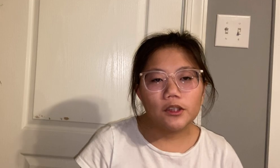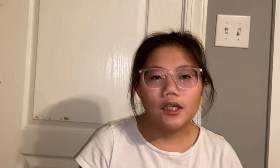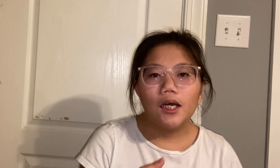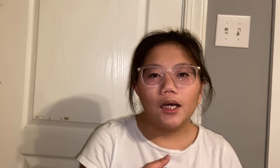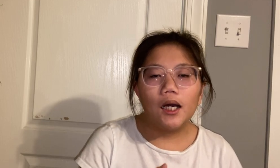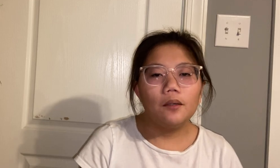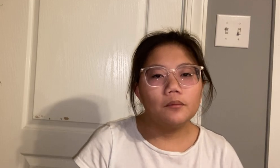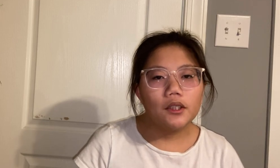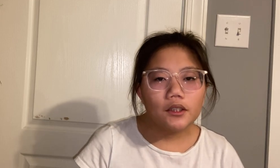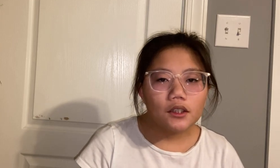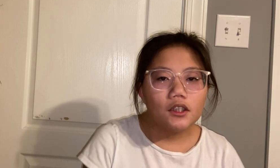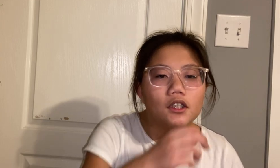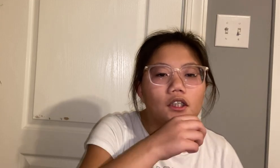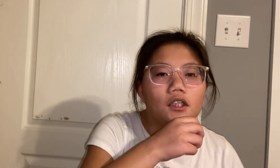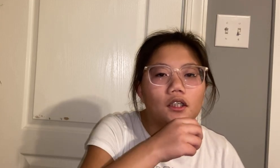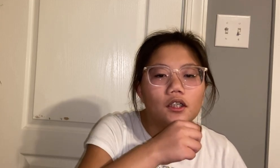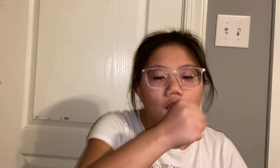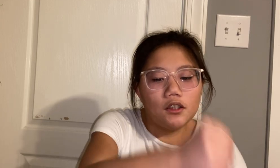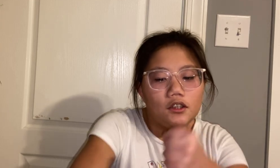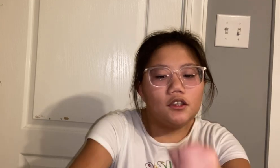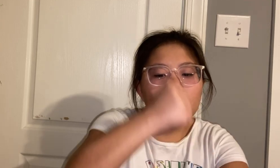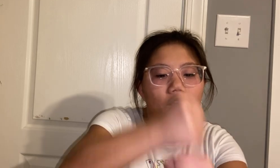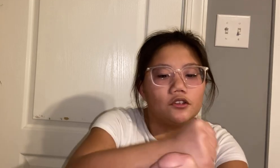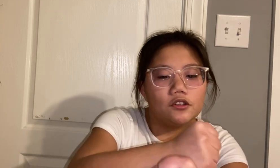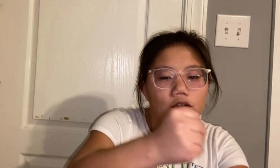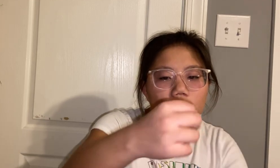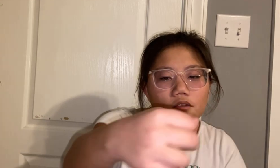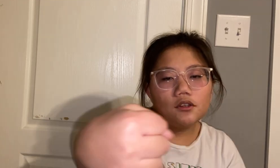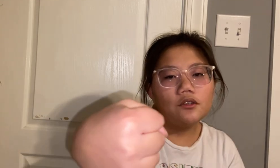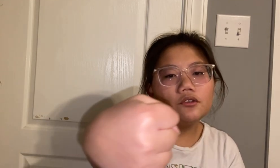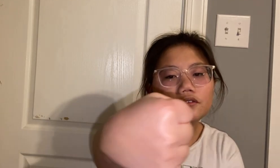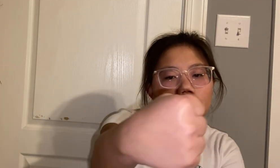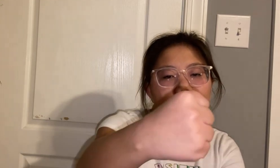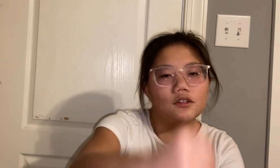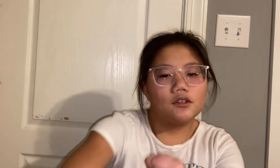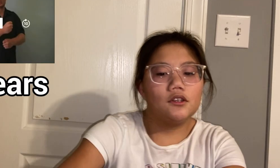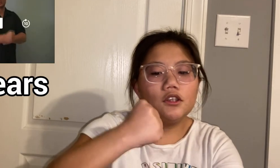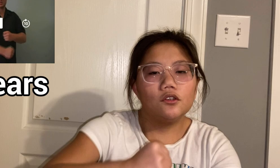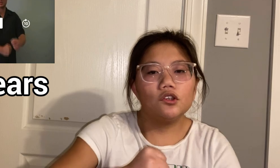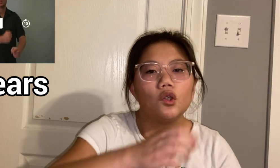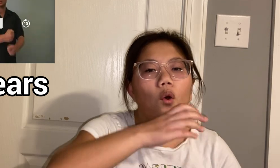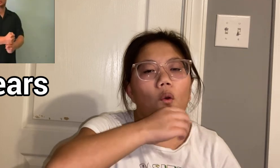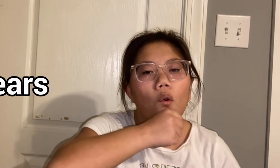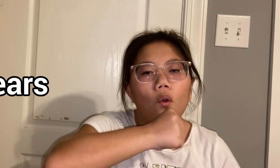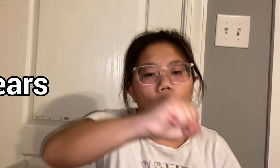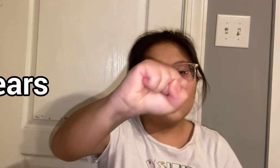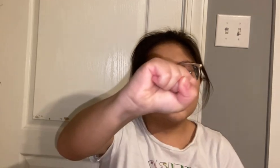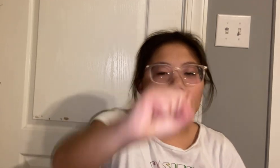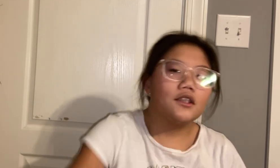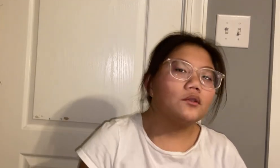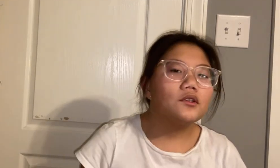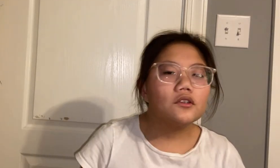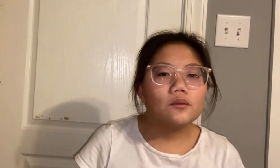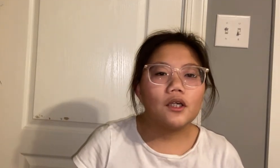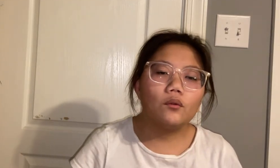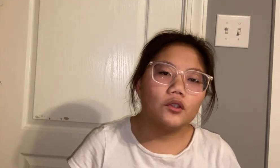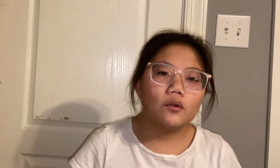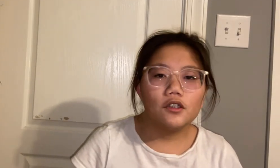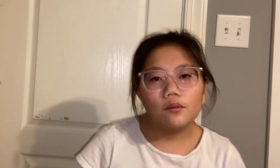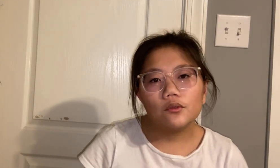say i'm blank years just take your two hands like this years old and that's how you tell someone how old you are now i'm going